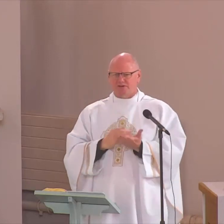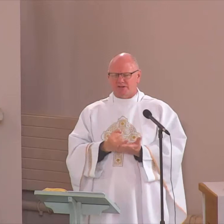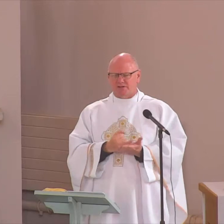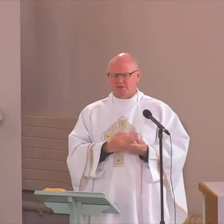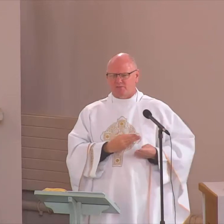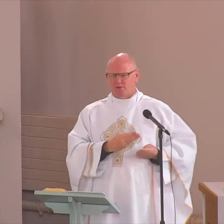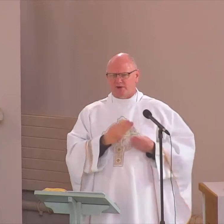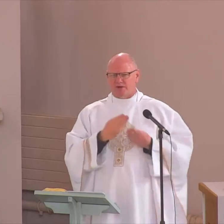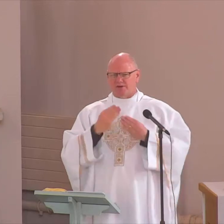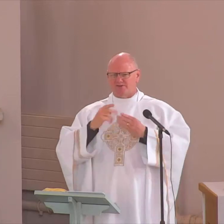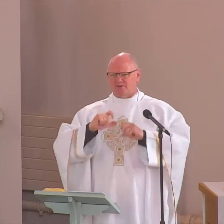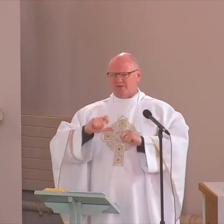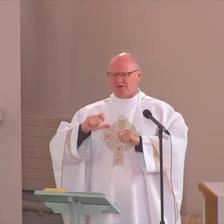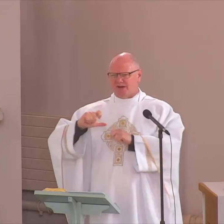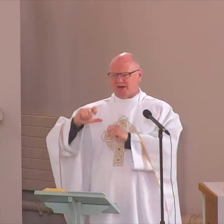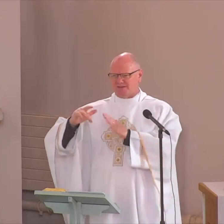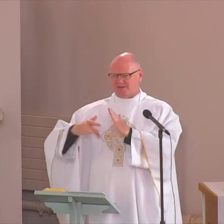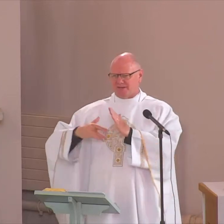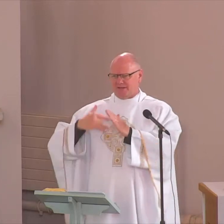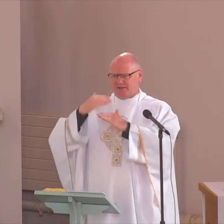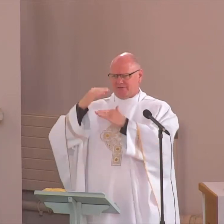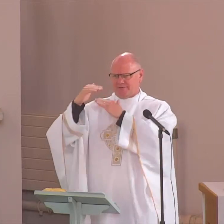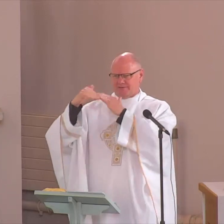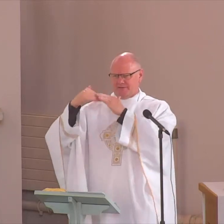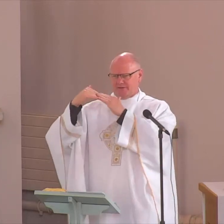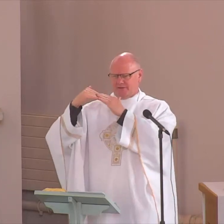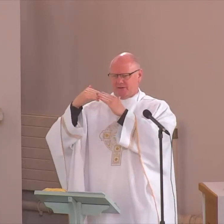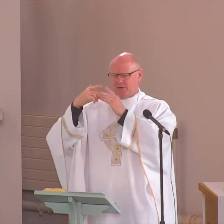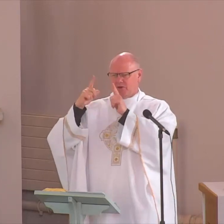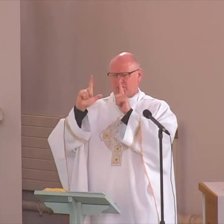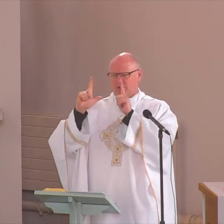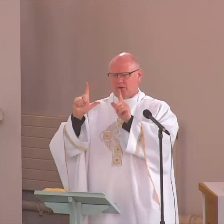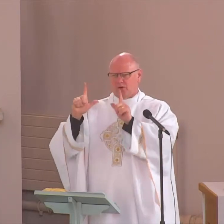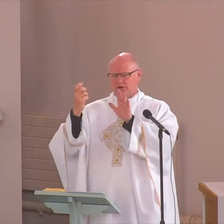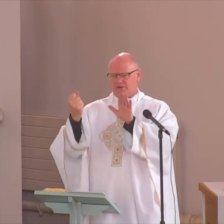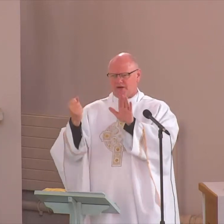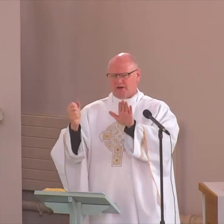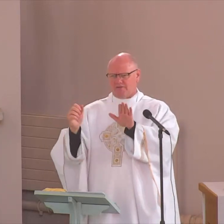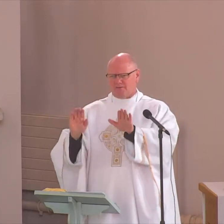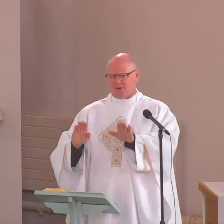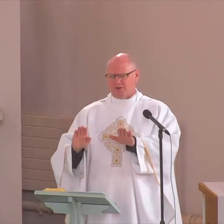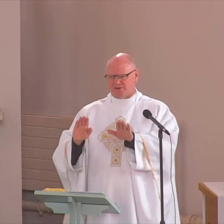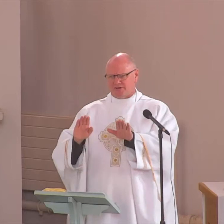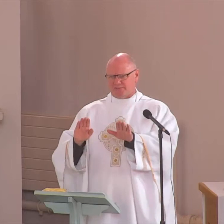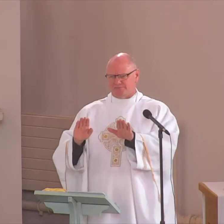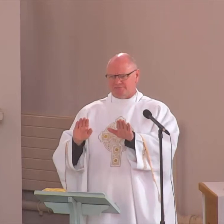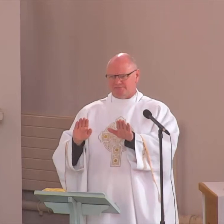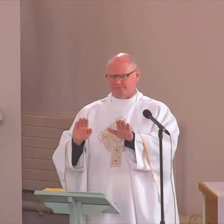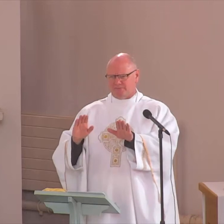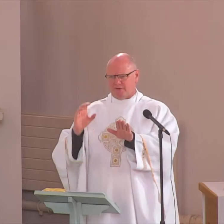our sins, and bring us to everlasting life. Lord, have mercy.